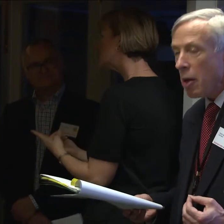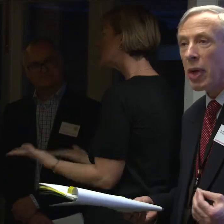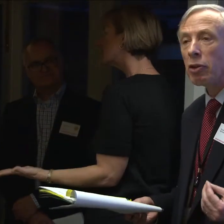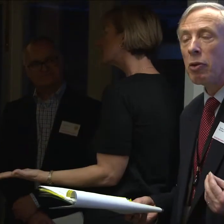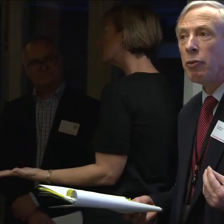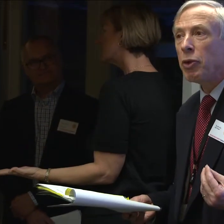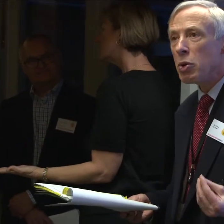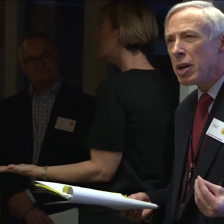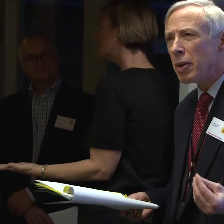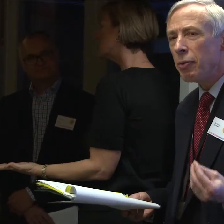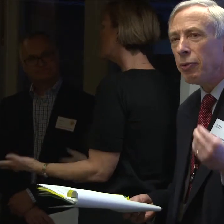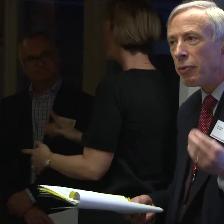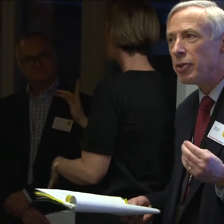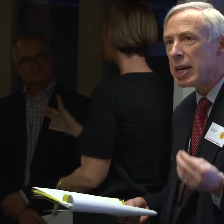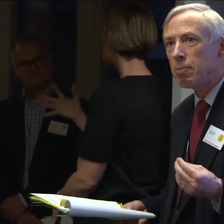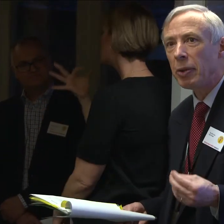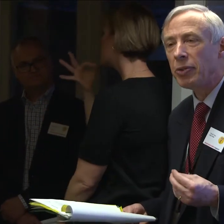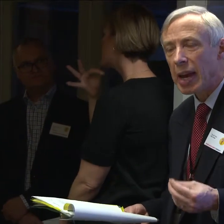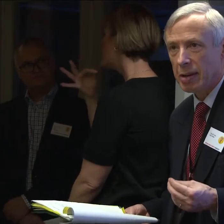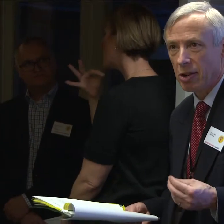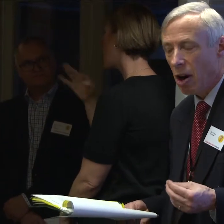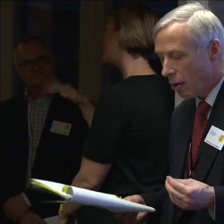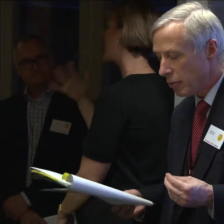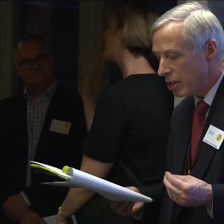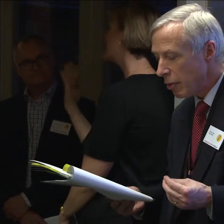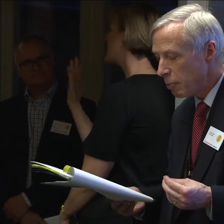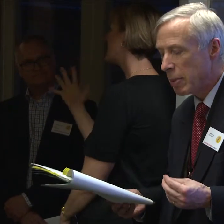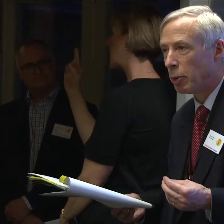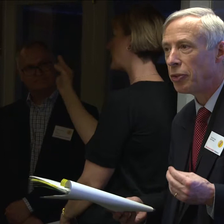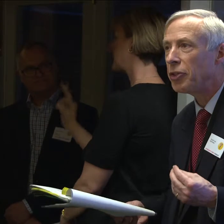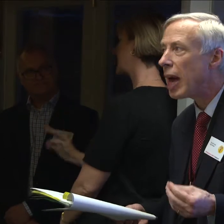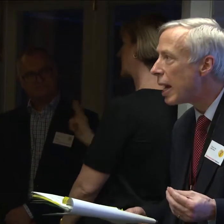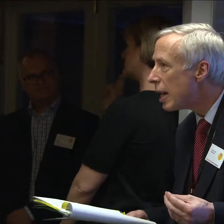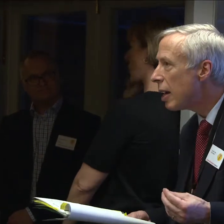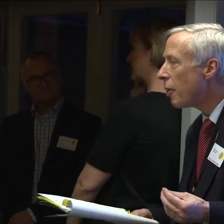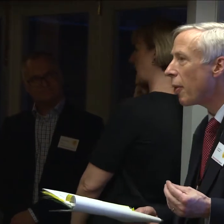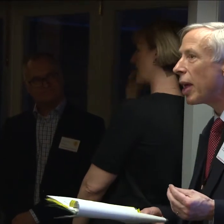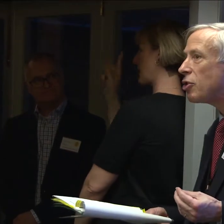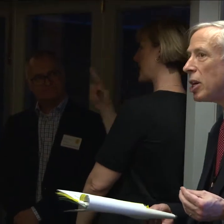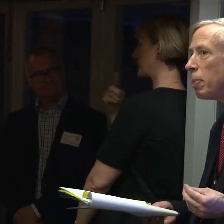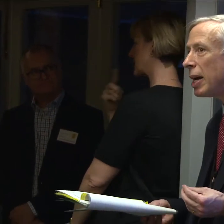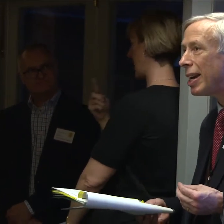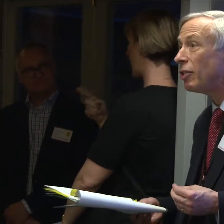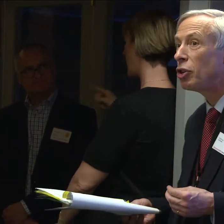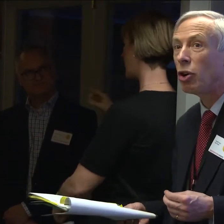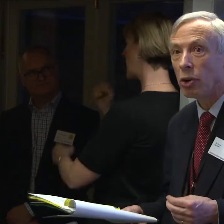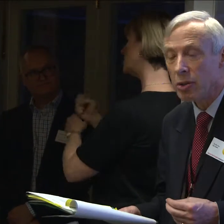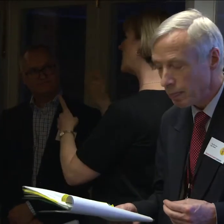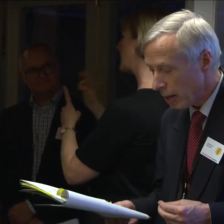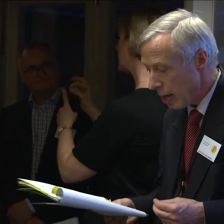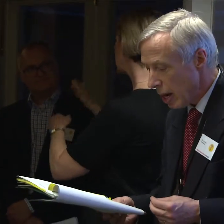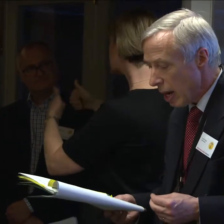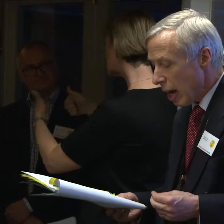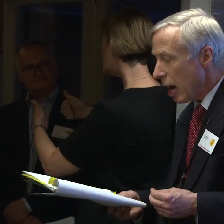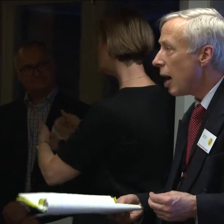That fewer than 15% of deaf people say that their GP is good,